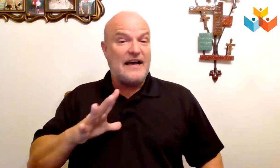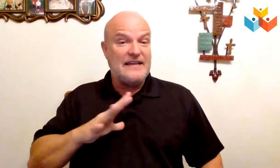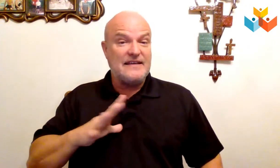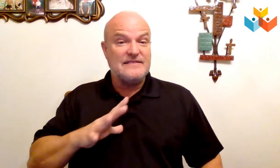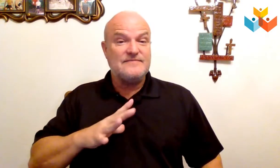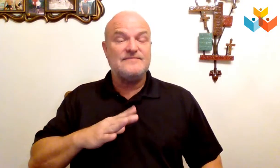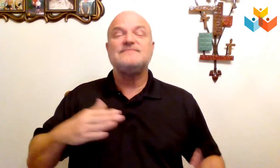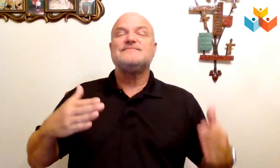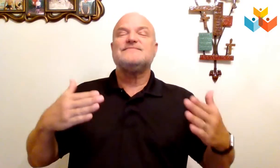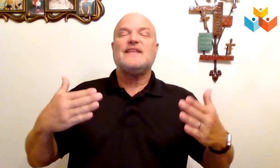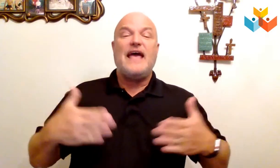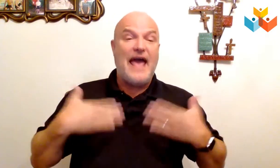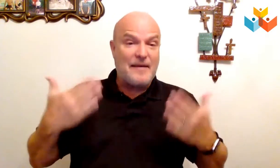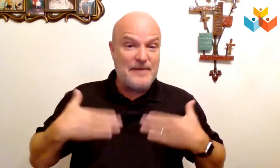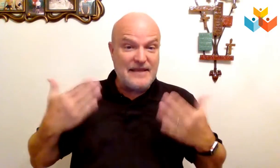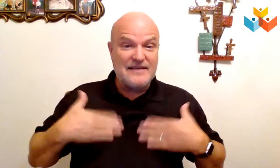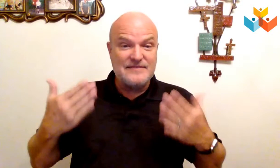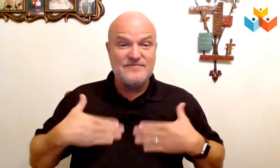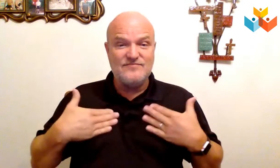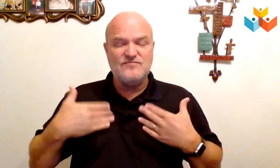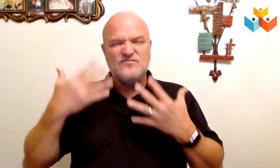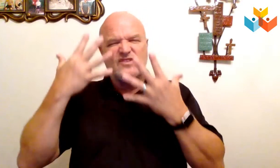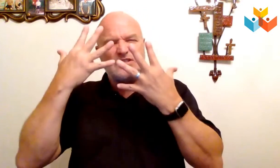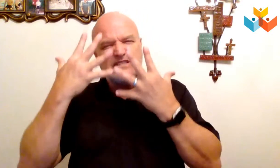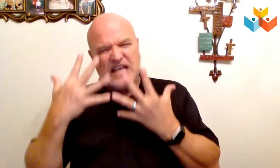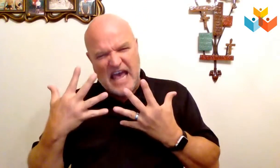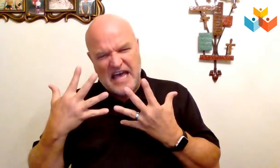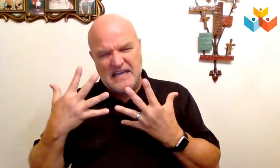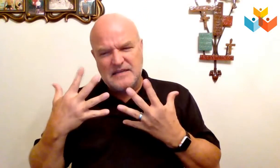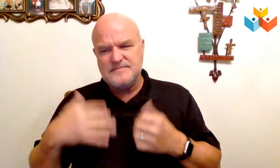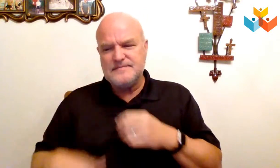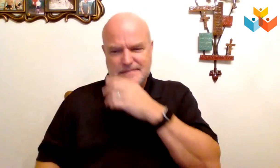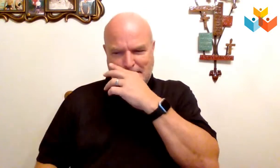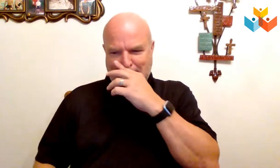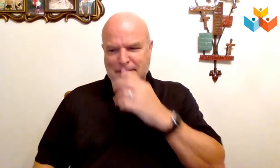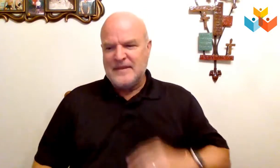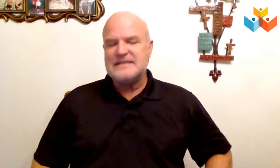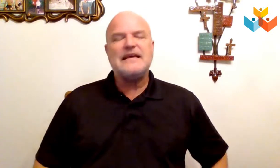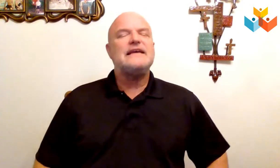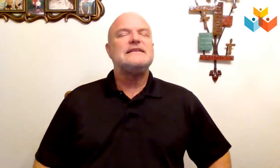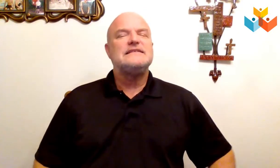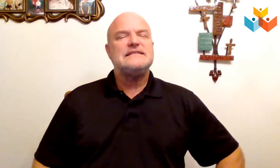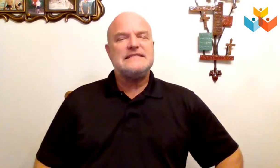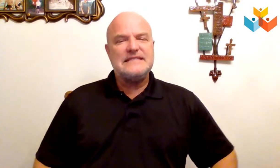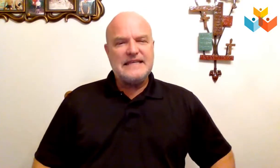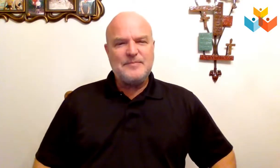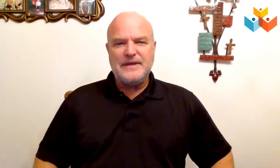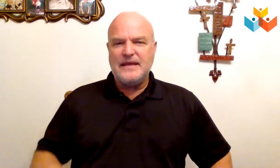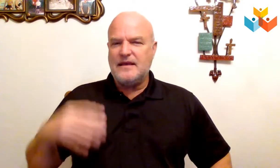So 3 things. Fine. Happy. Sad.